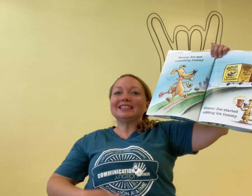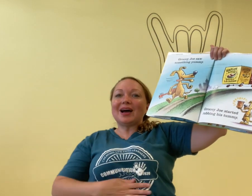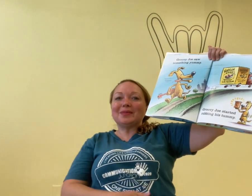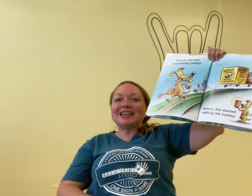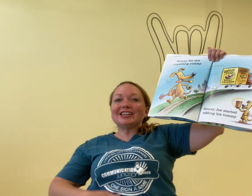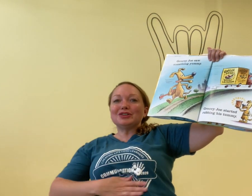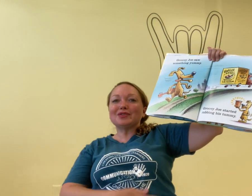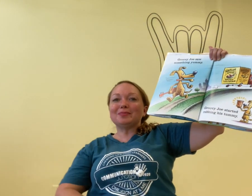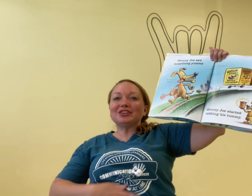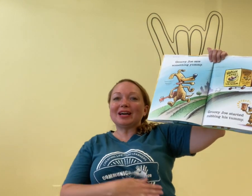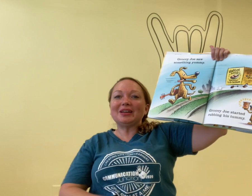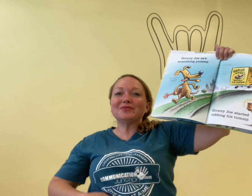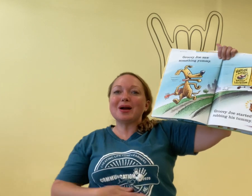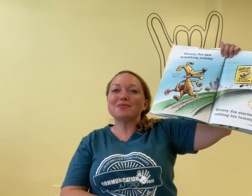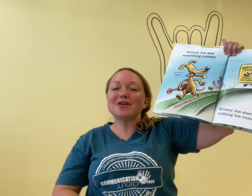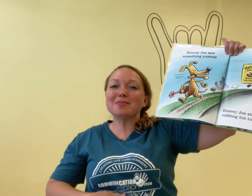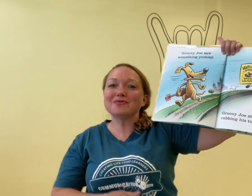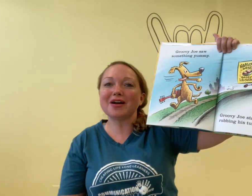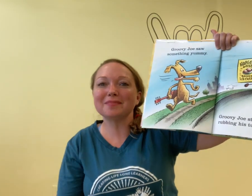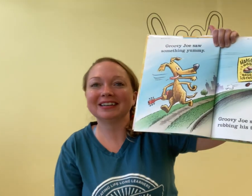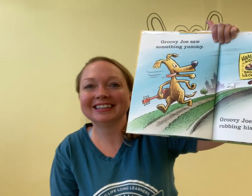tummy. Can you rub your tummy? Rub, rub, rub.